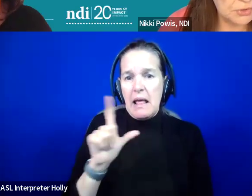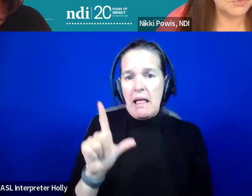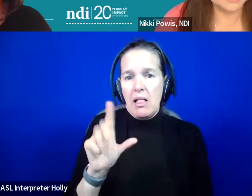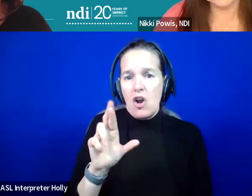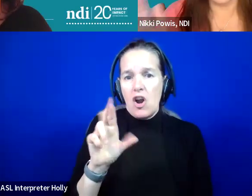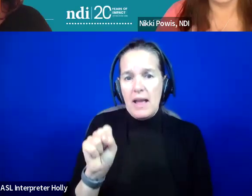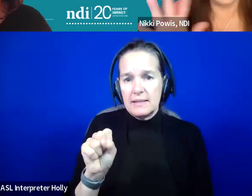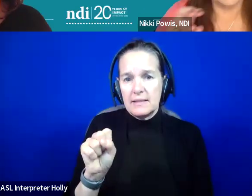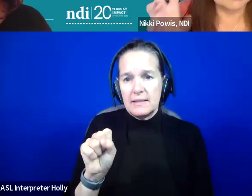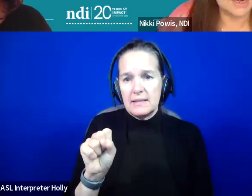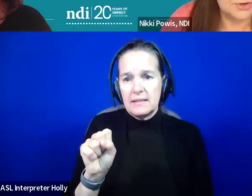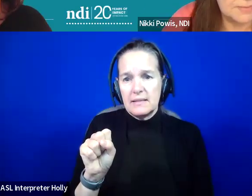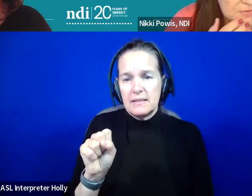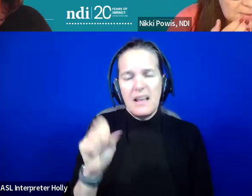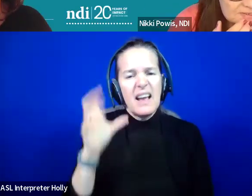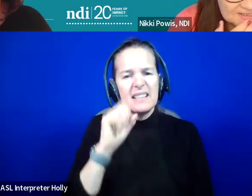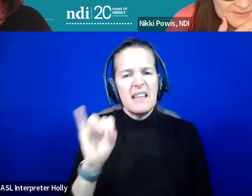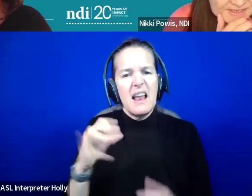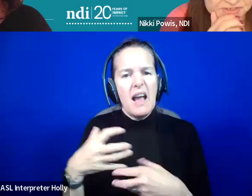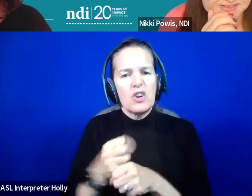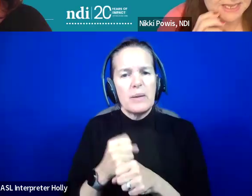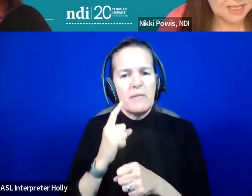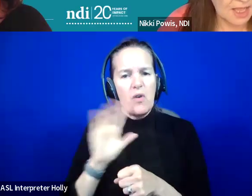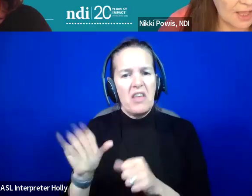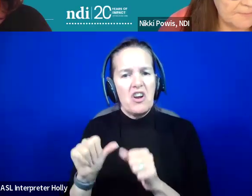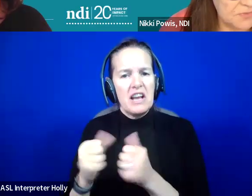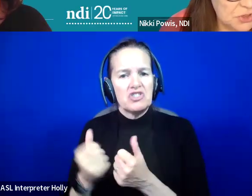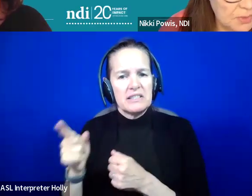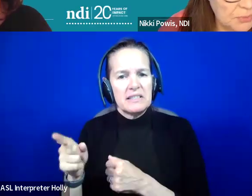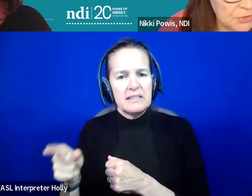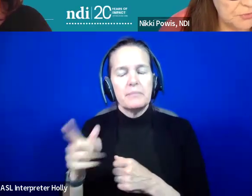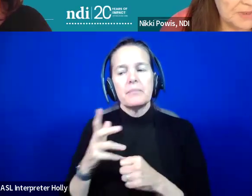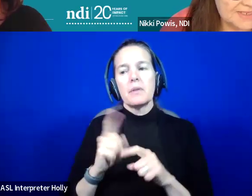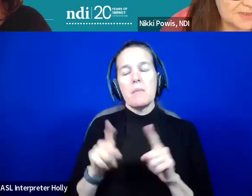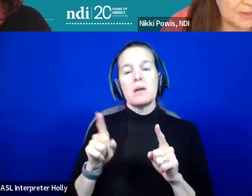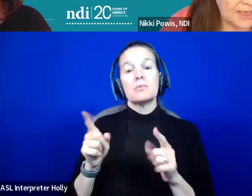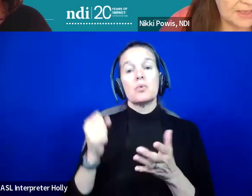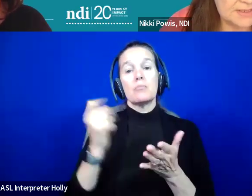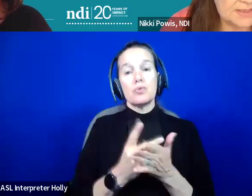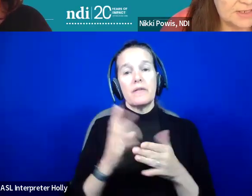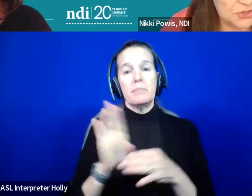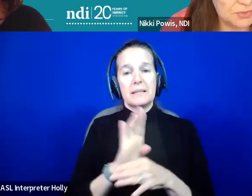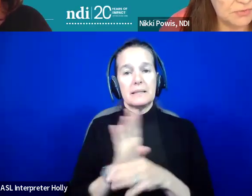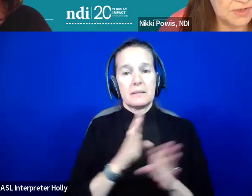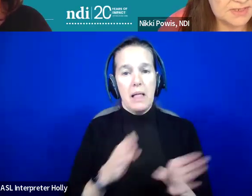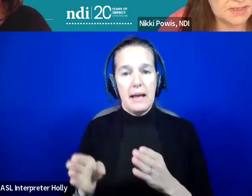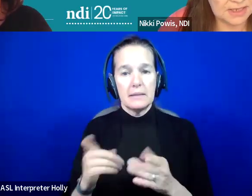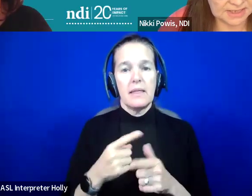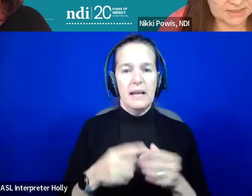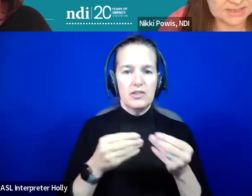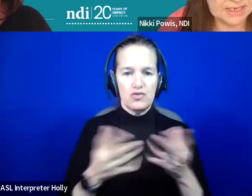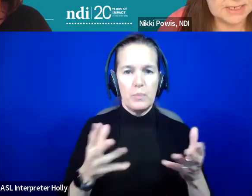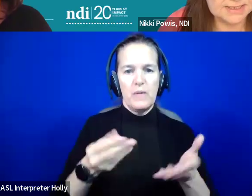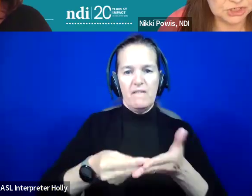to approve, I guess that's the acronym for that particular agency, Mm. to approve business plans and distribute funds